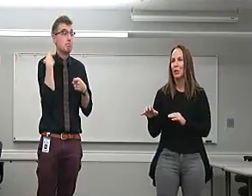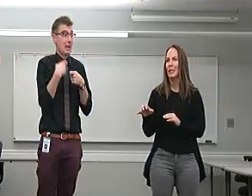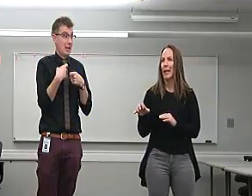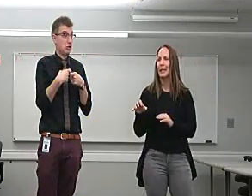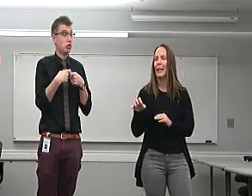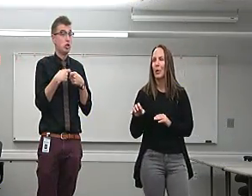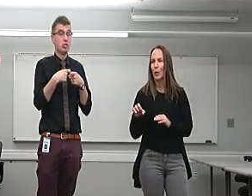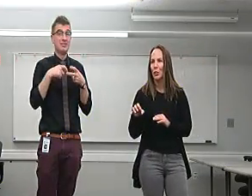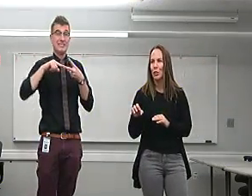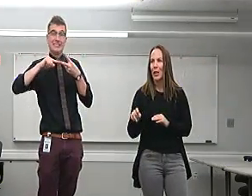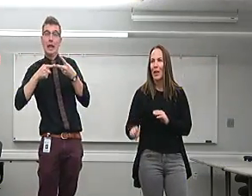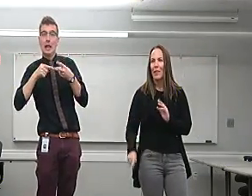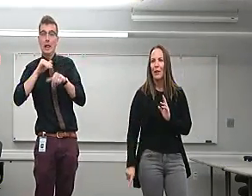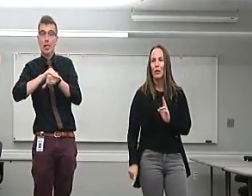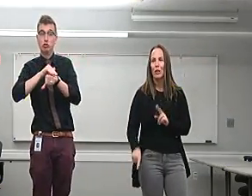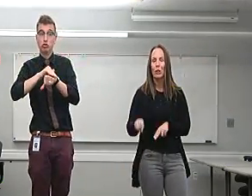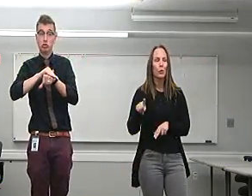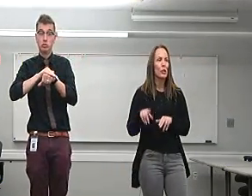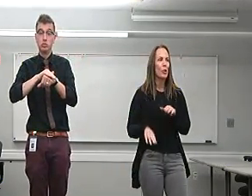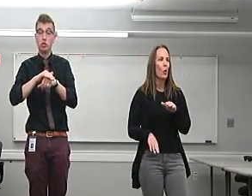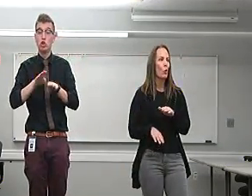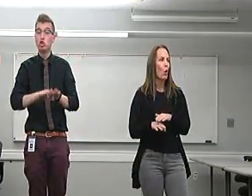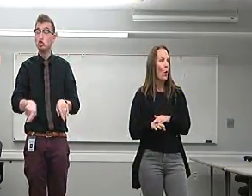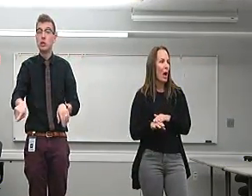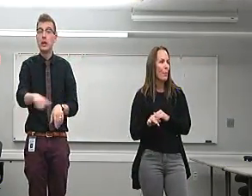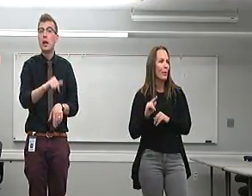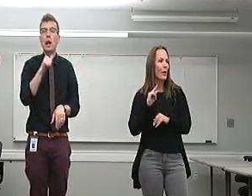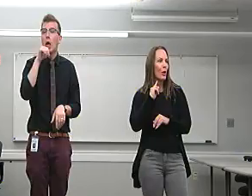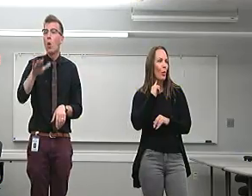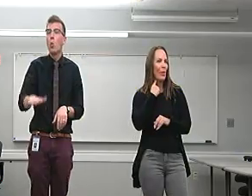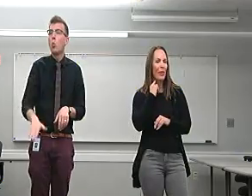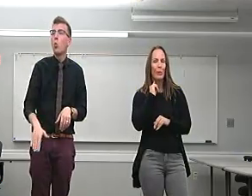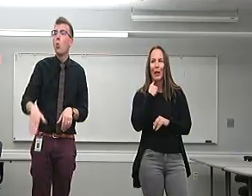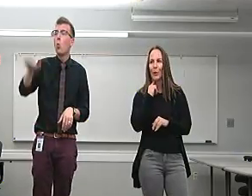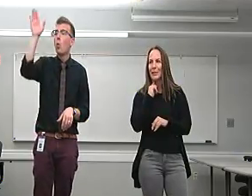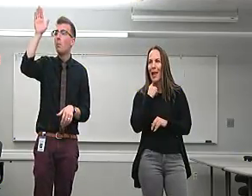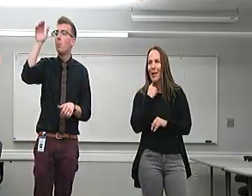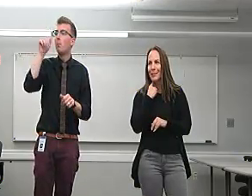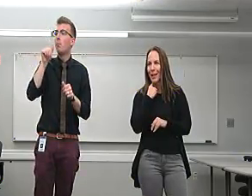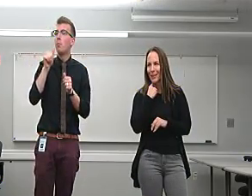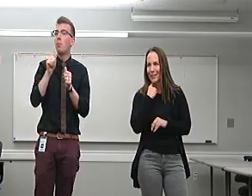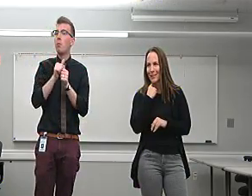language, their children don't grow up with their parents' accents.